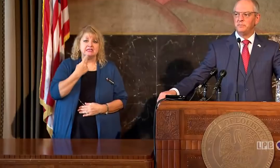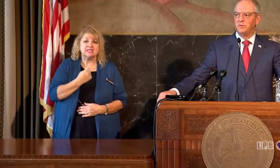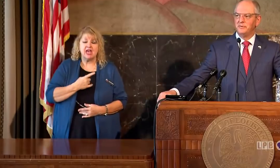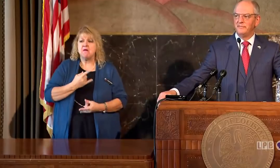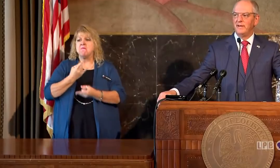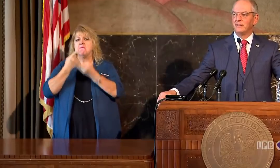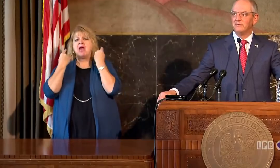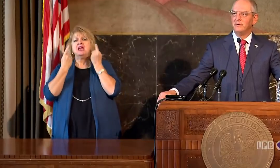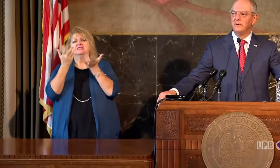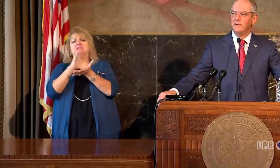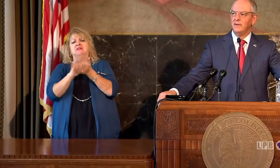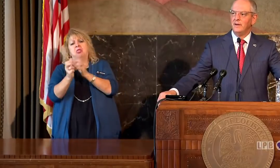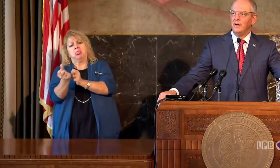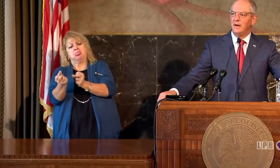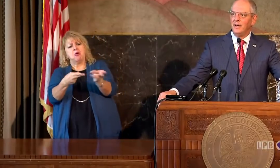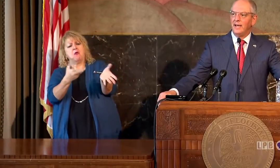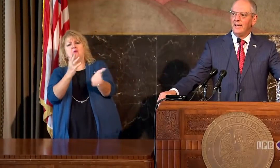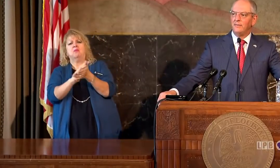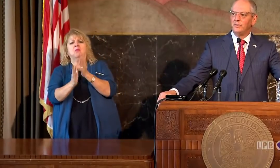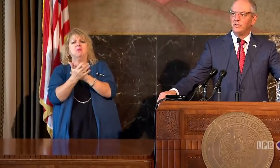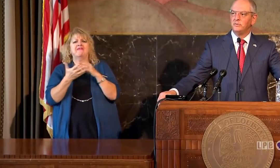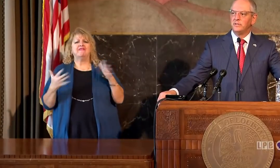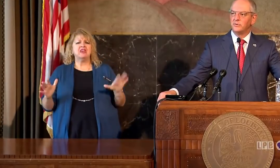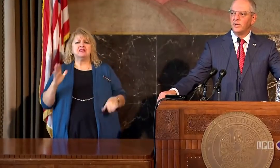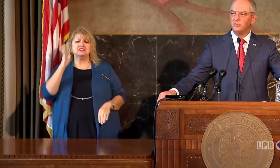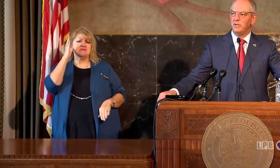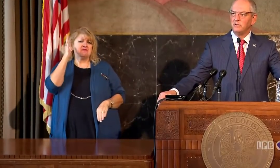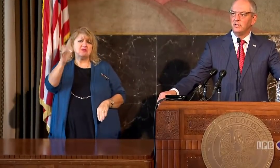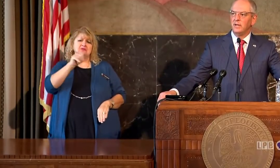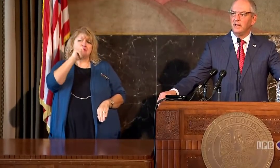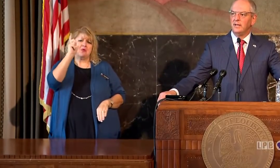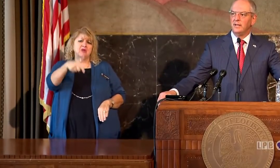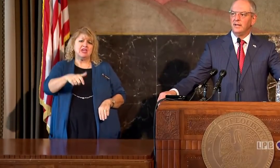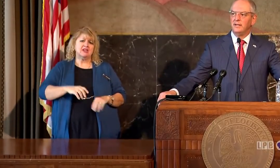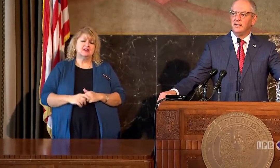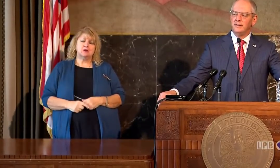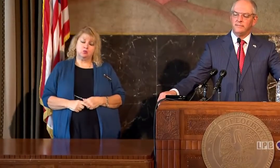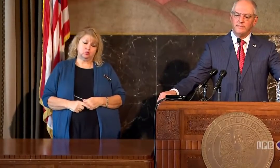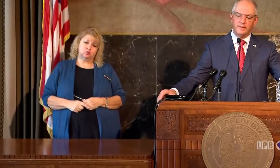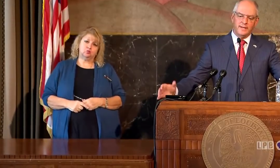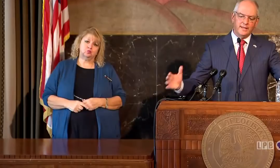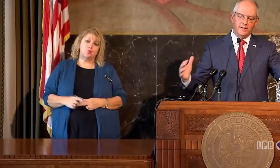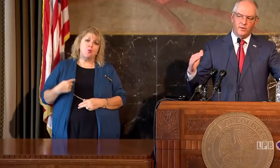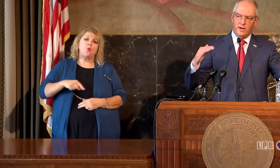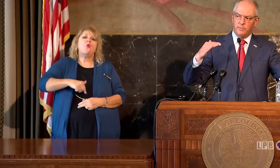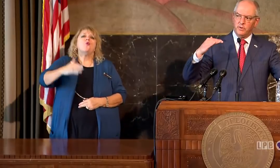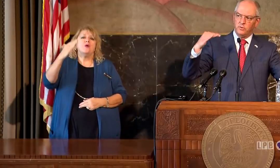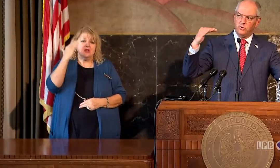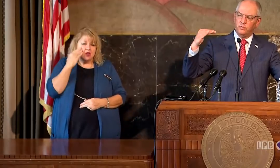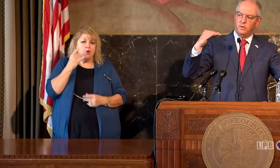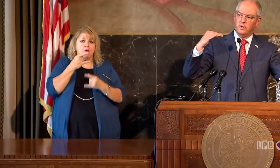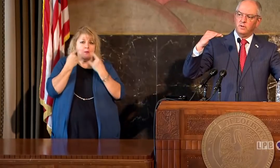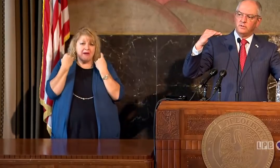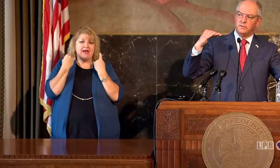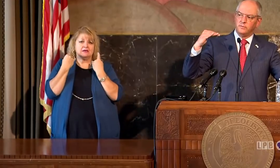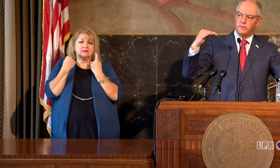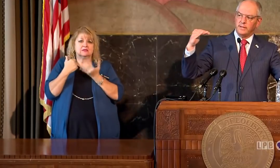which has been proven effective at reducing transmission and helping you